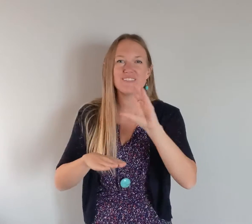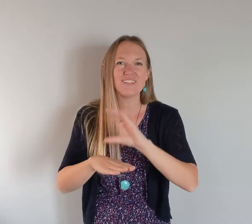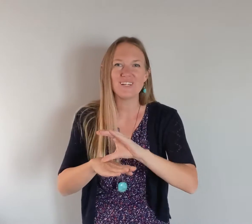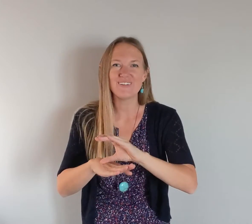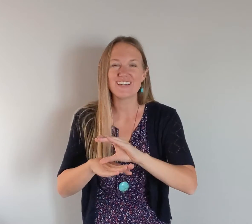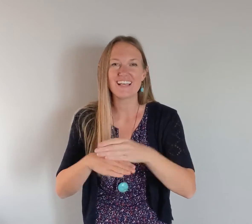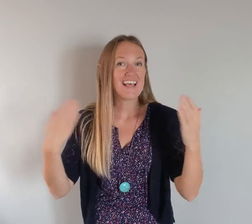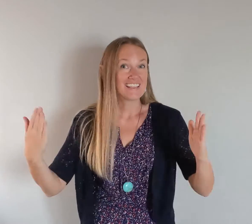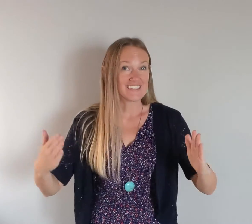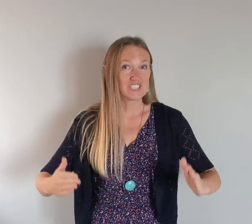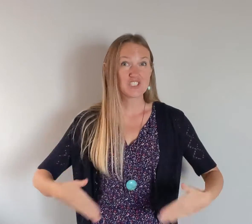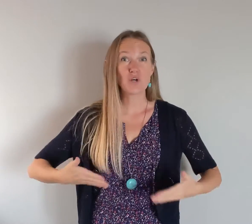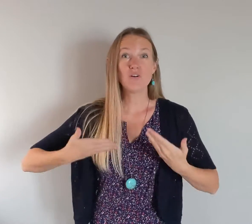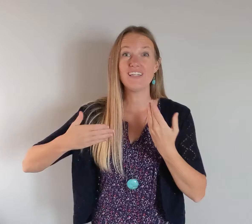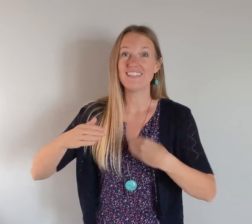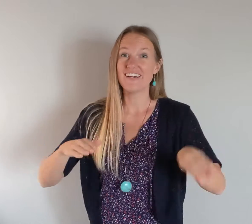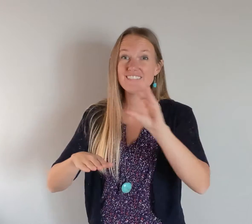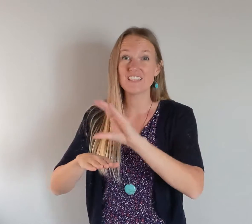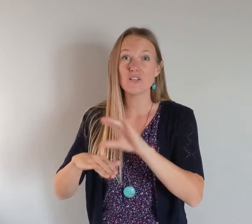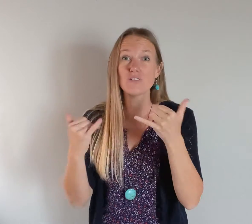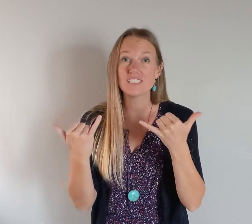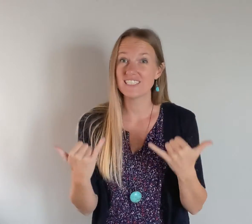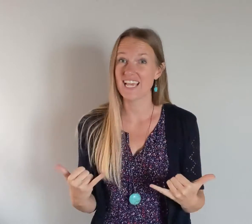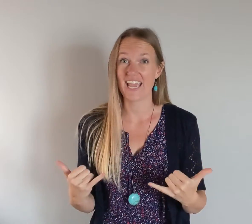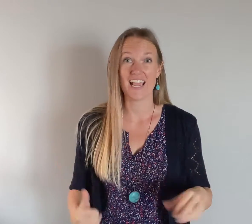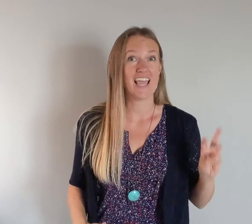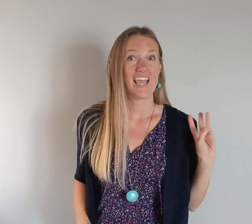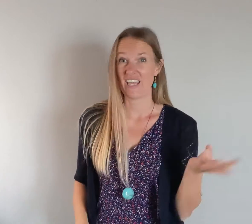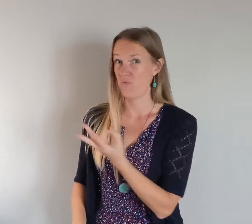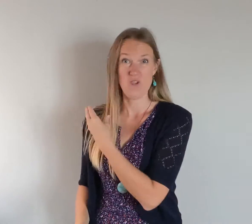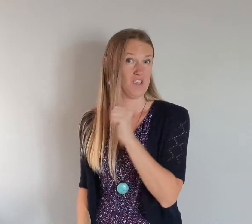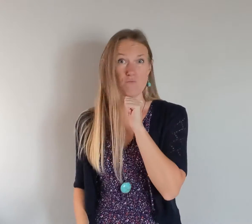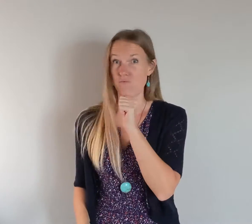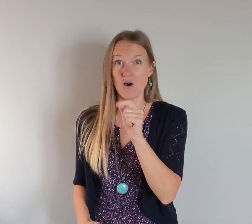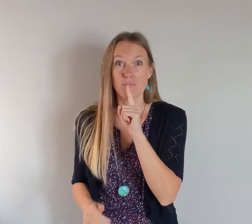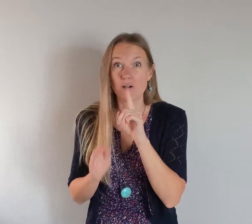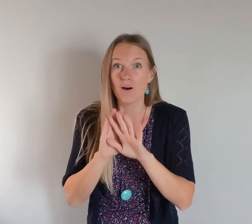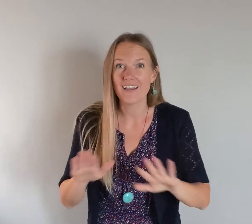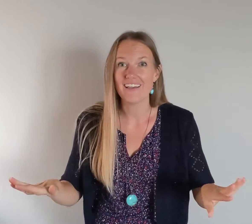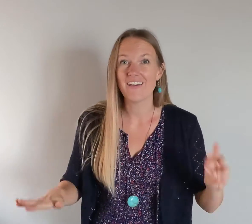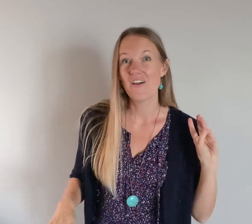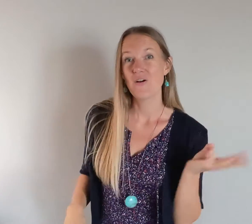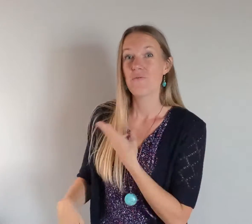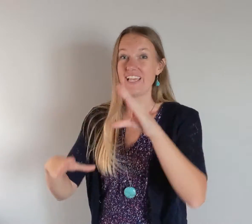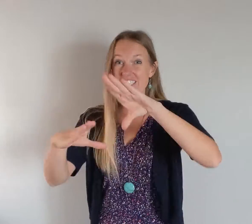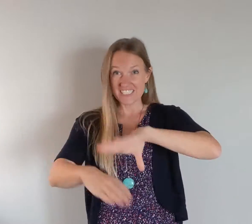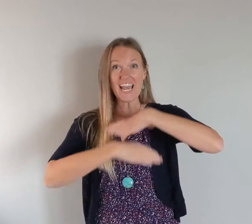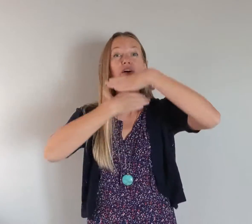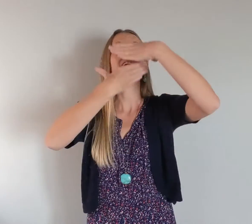of the Lord. There's joy in the house of the Lord today. And we won't be quiet. We shout